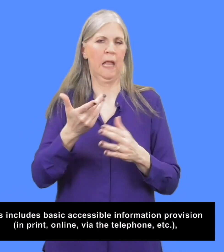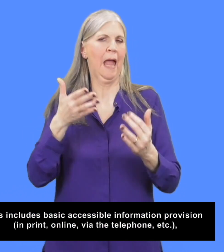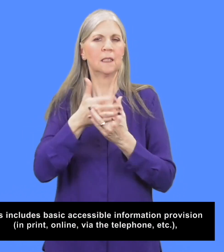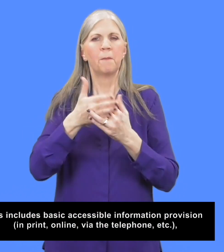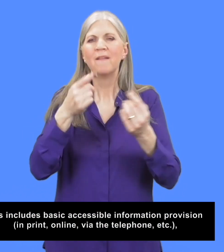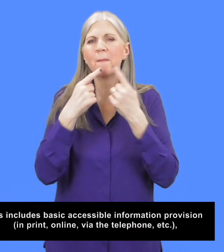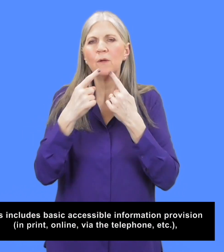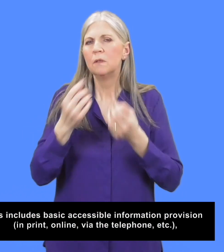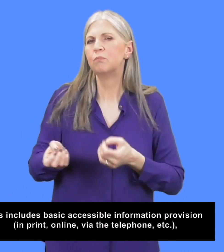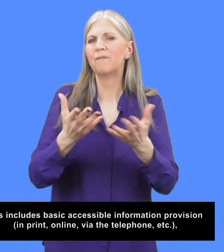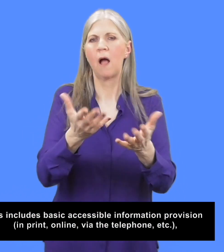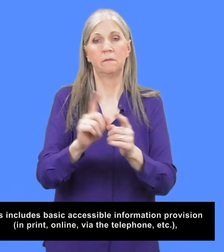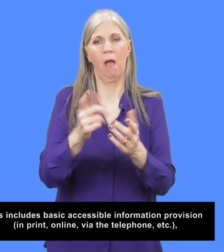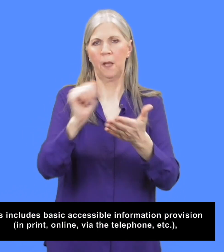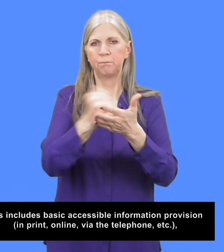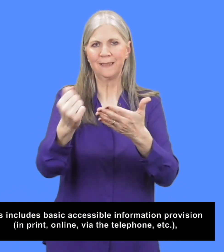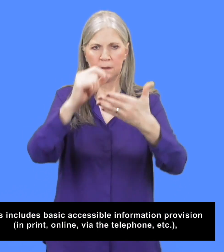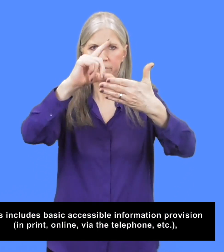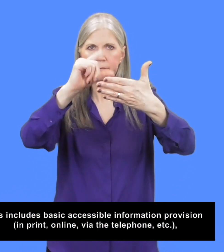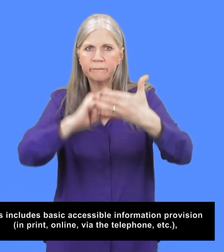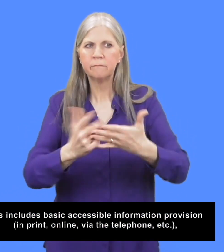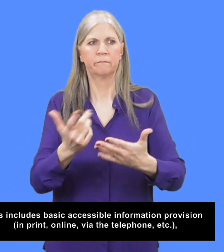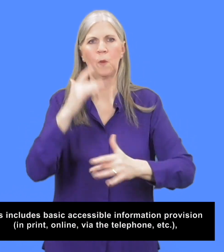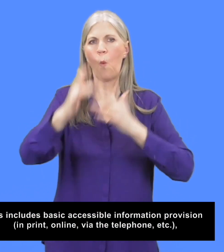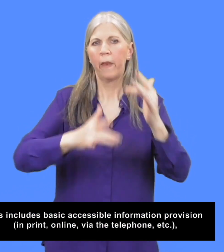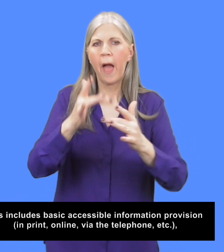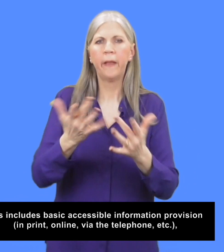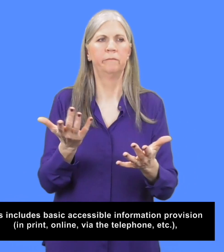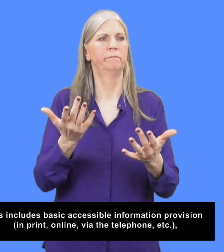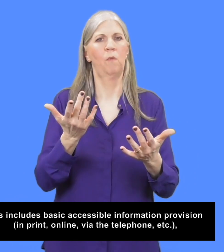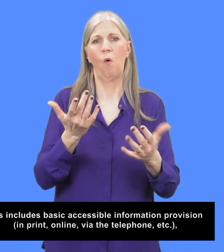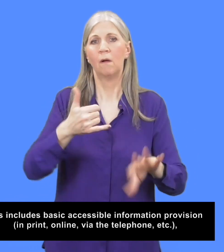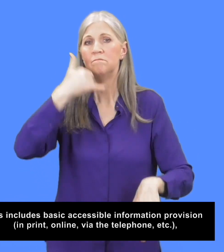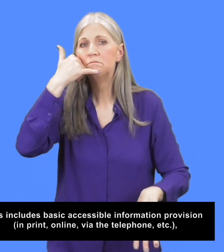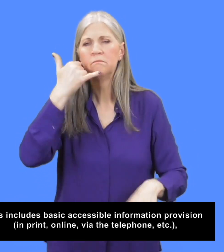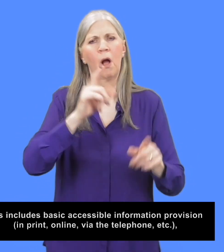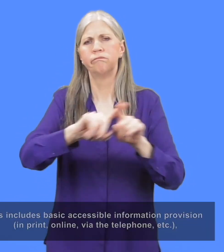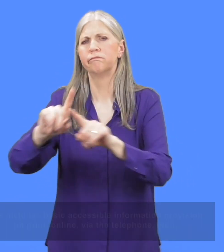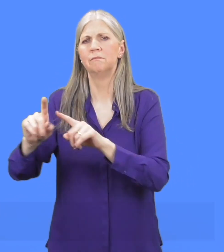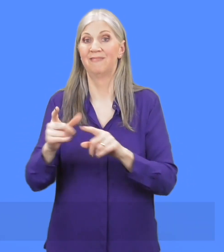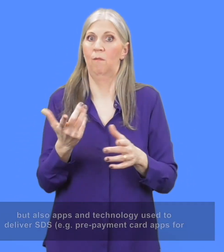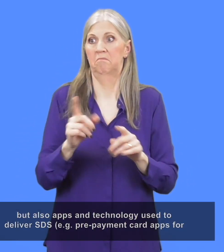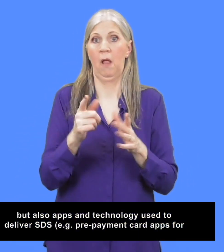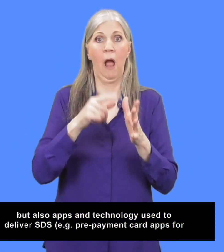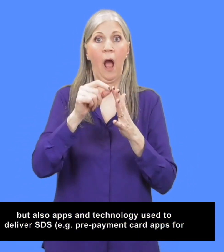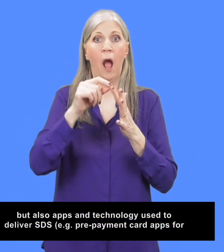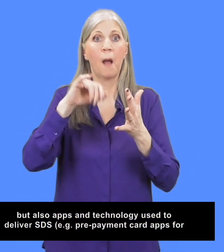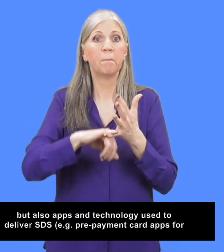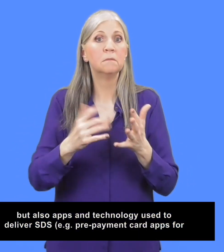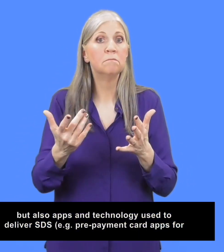accessible information provision, in print, online, via the telephone, but also apps and